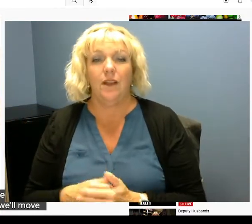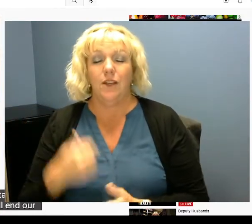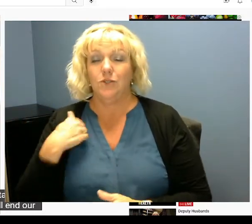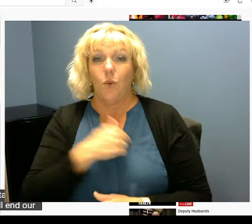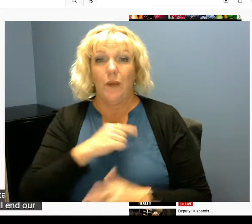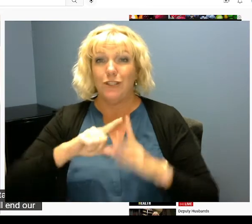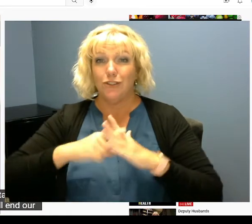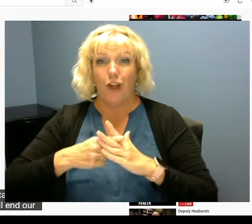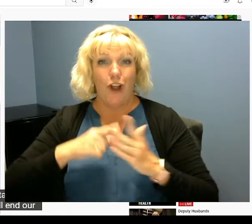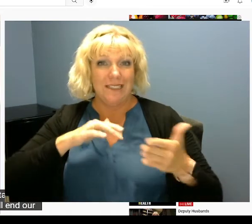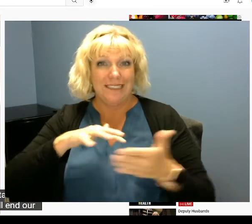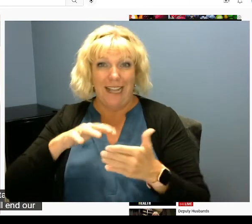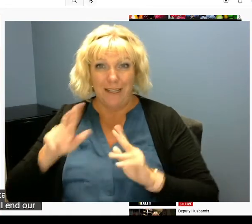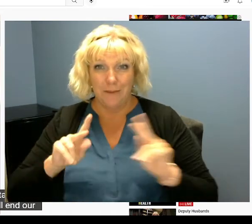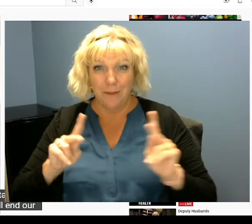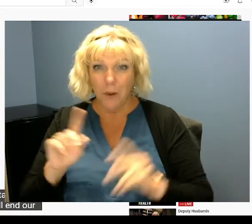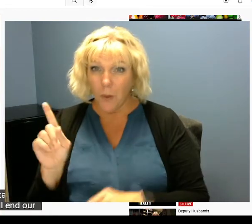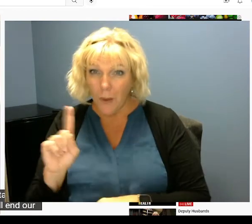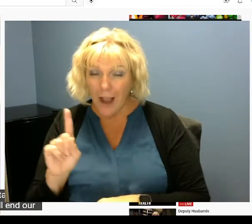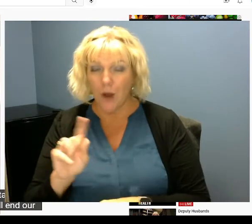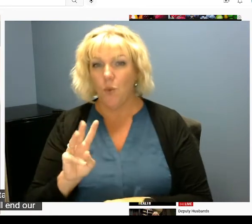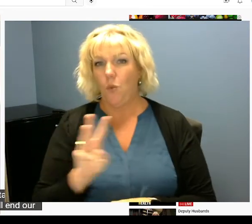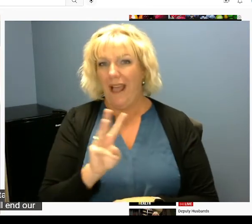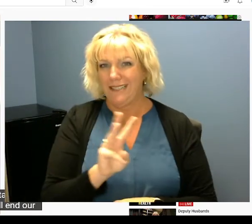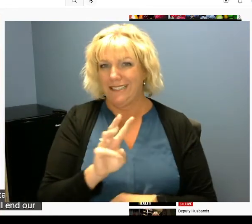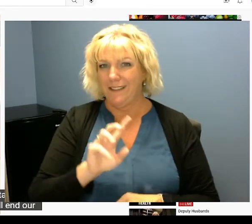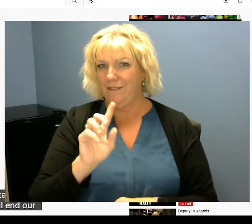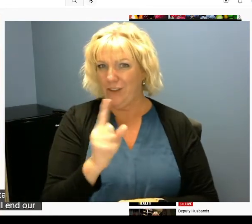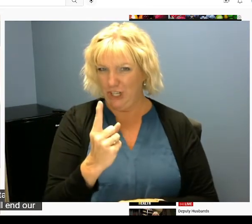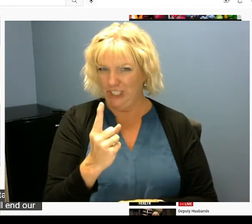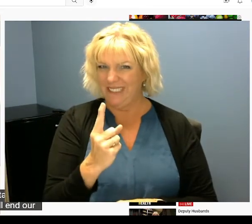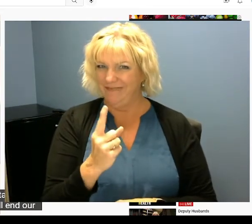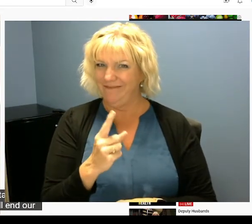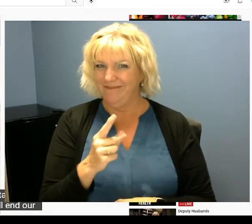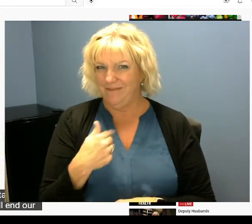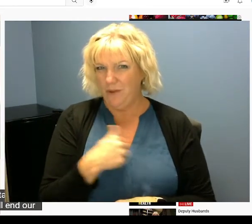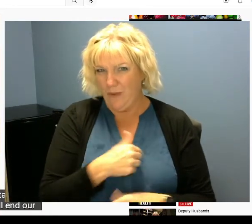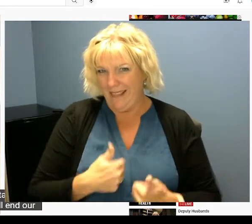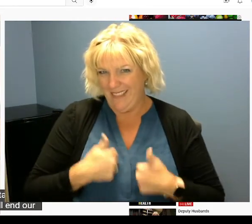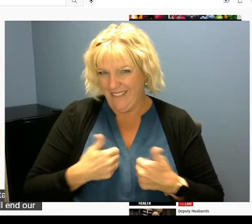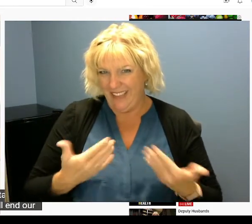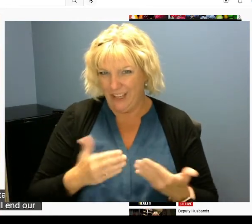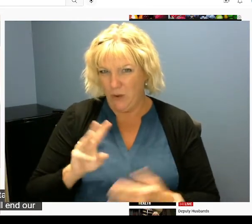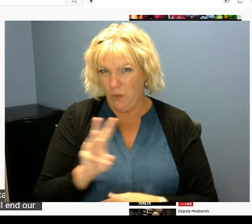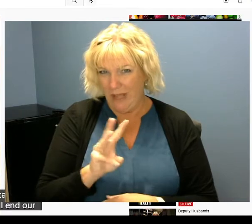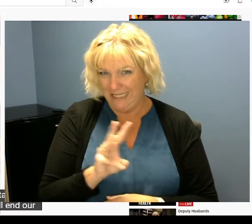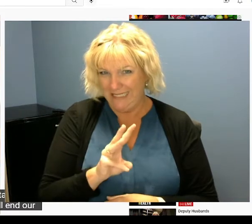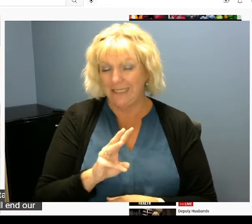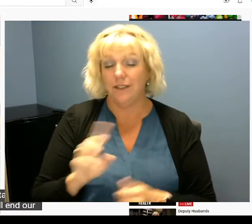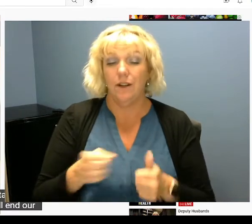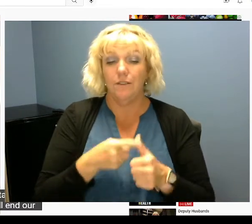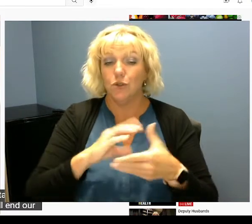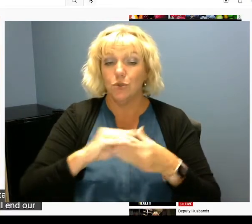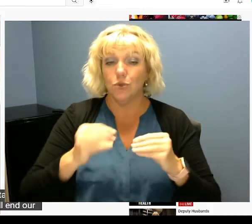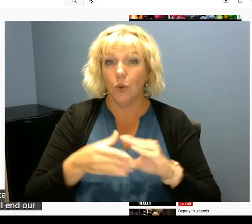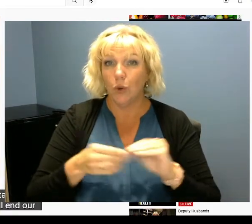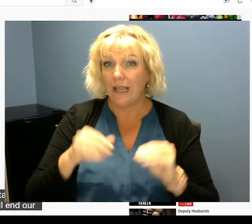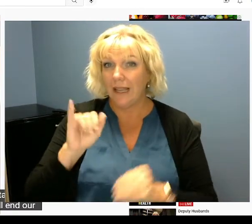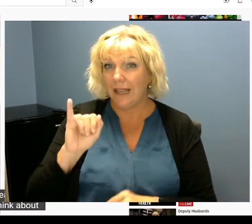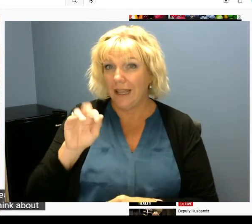then we'll move our way back to the East. And we had started the story with the Iroquois, and we'll